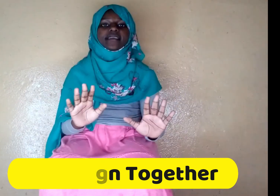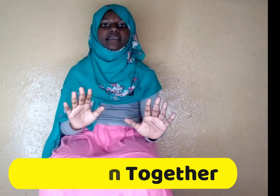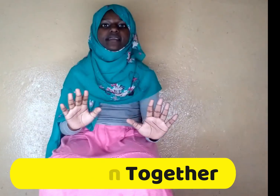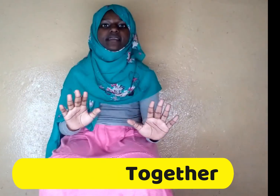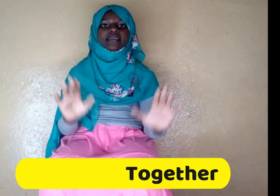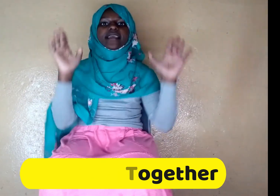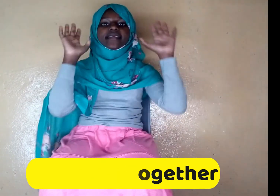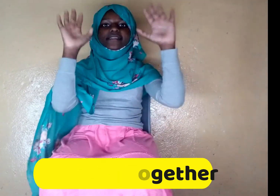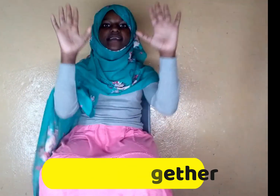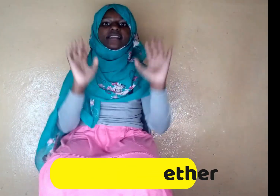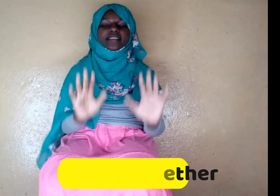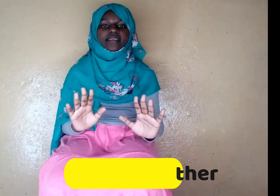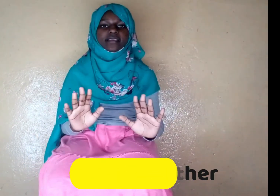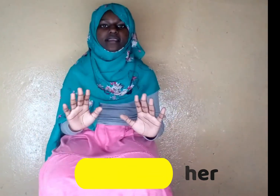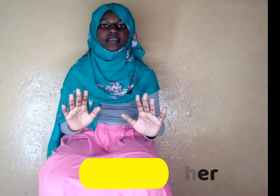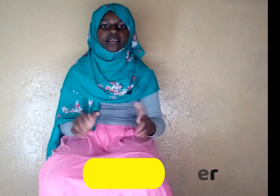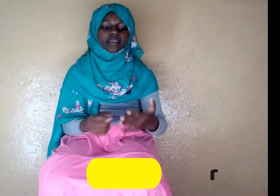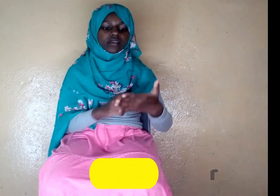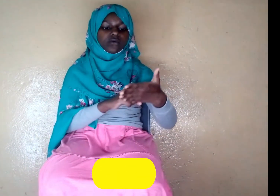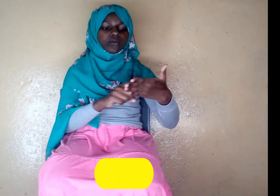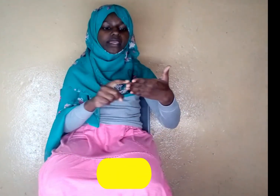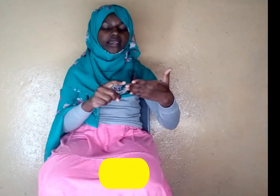Sunday, Sunday. Week,